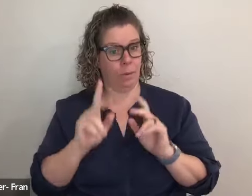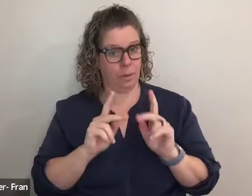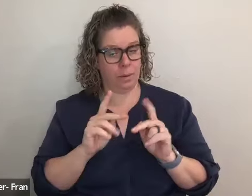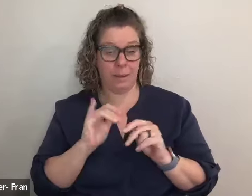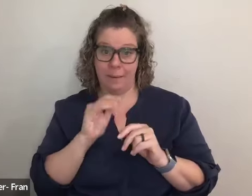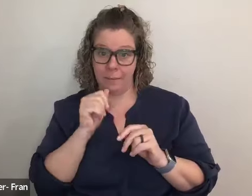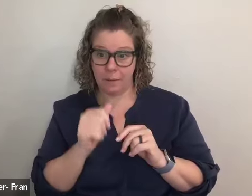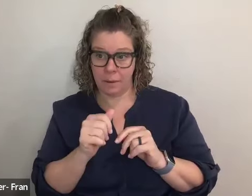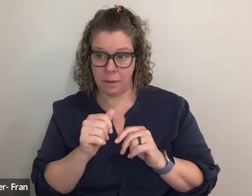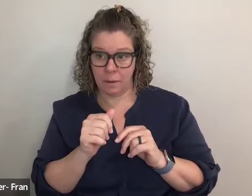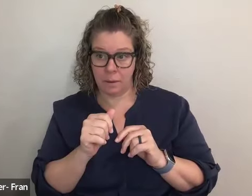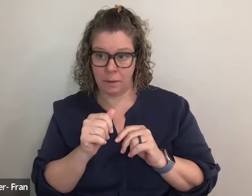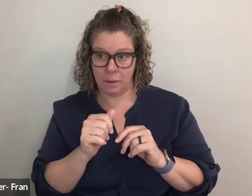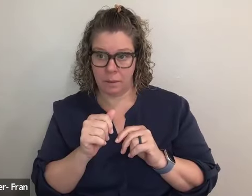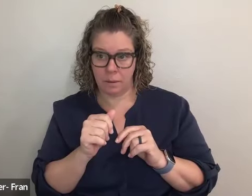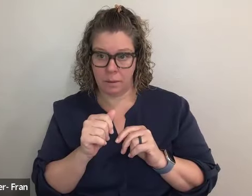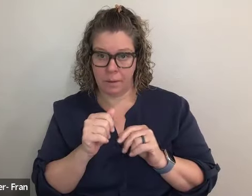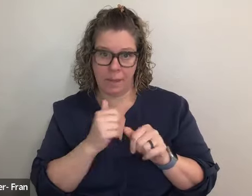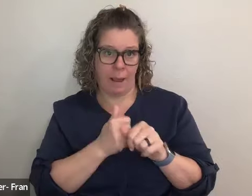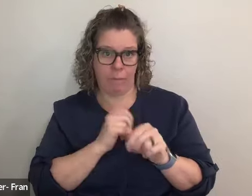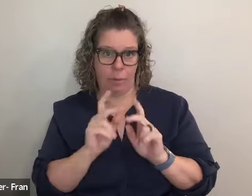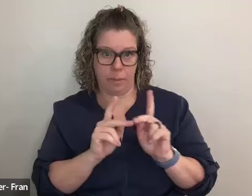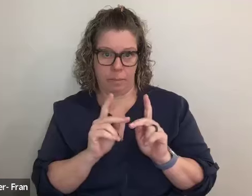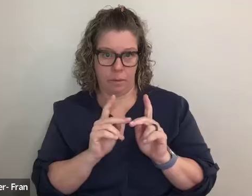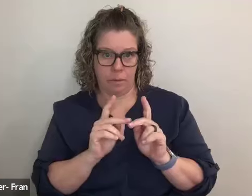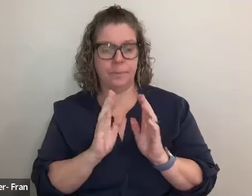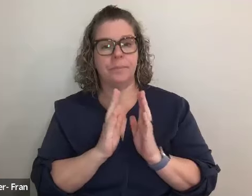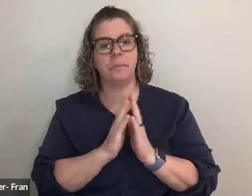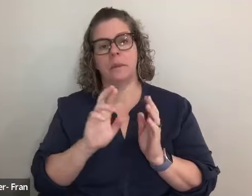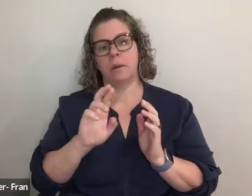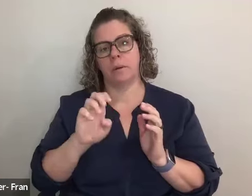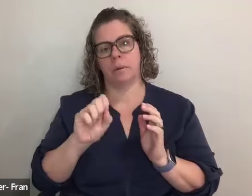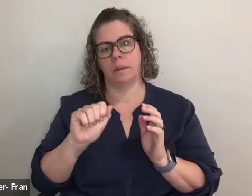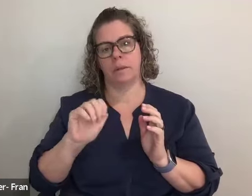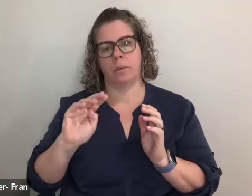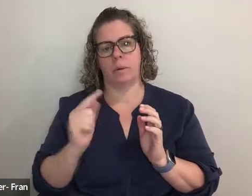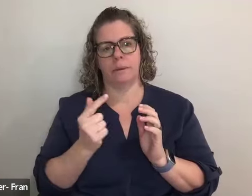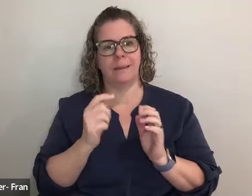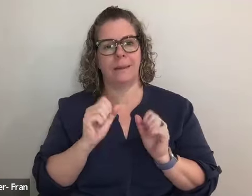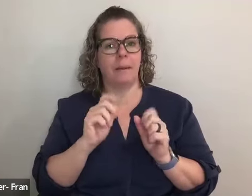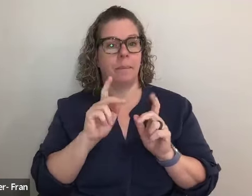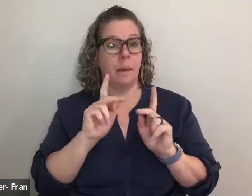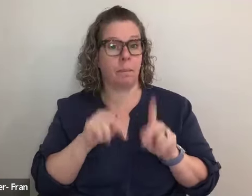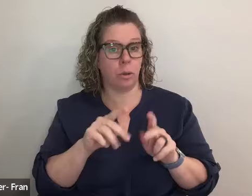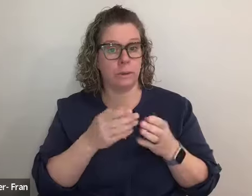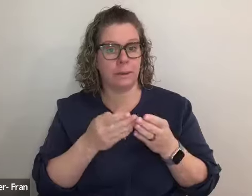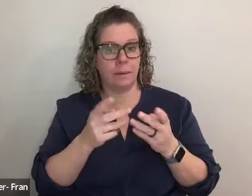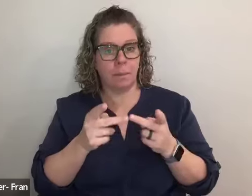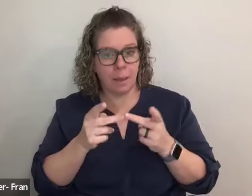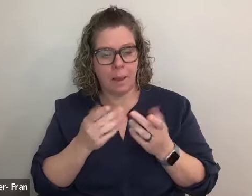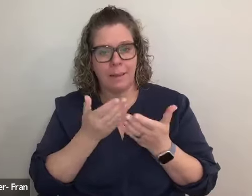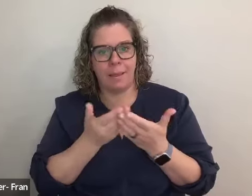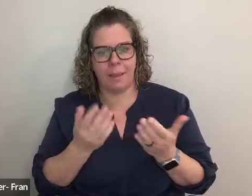maybe try different others. Resourcing. Okay. A resource can be a person, place, thing, memory, or part of yourself that makes you